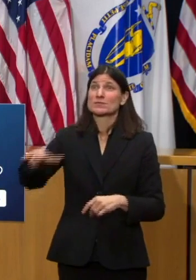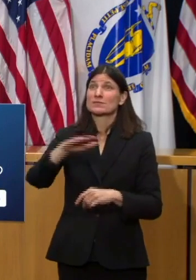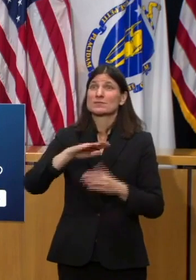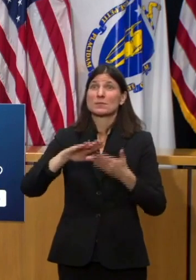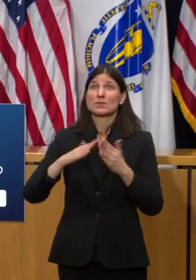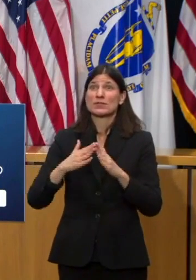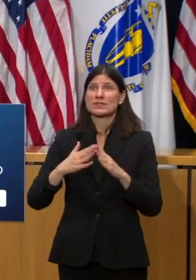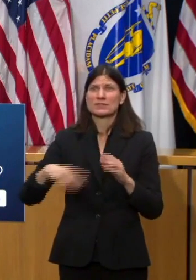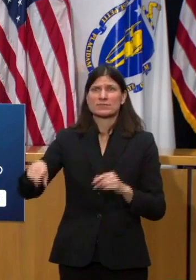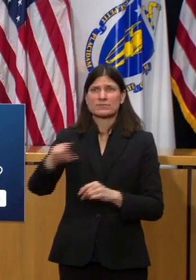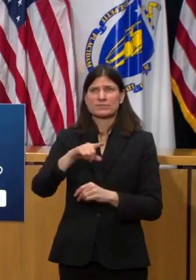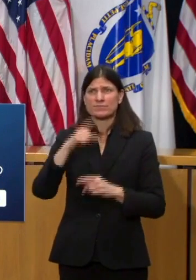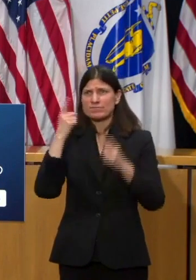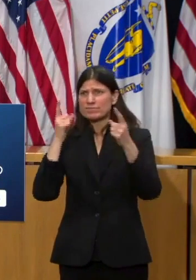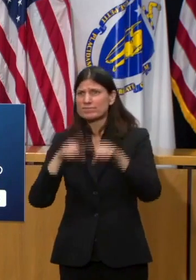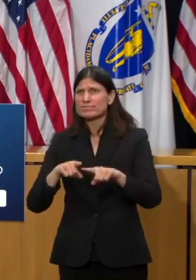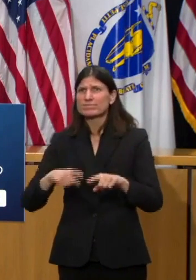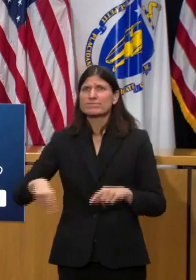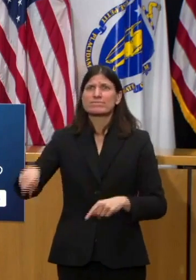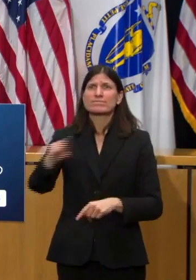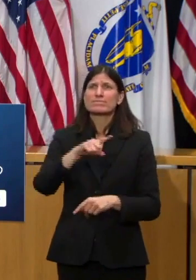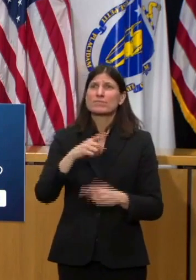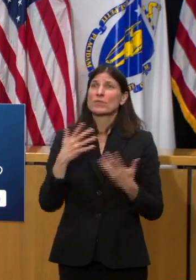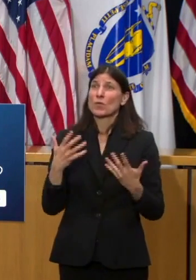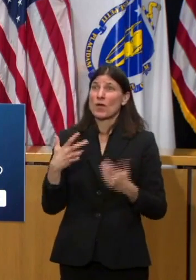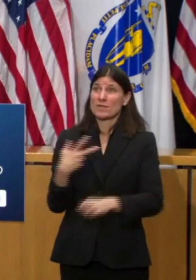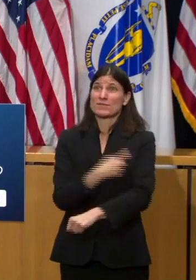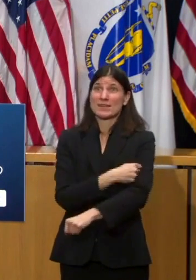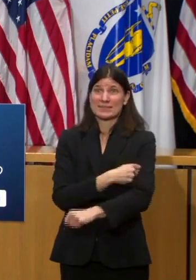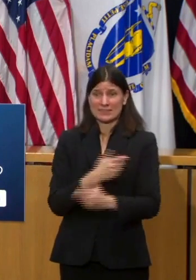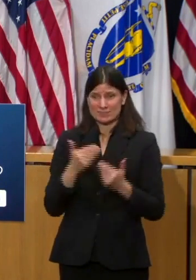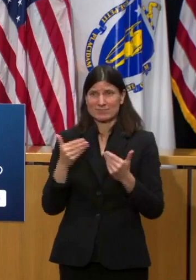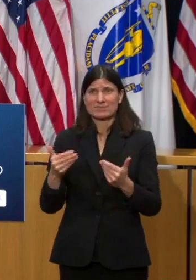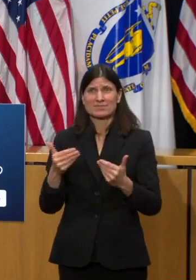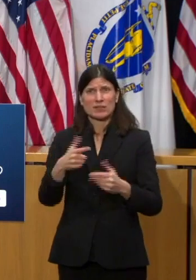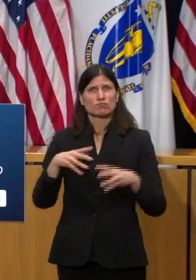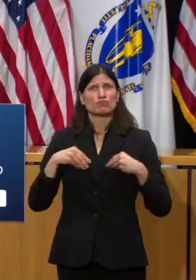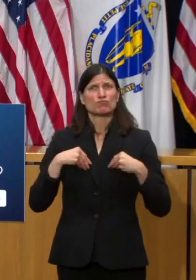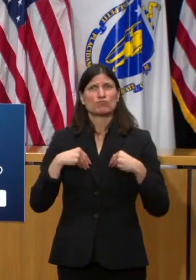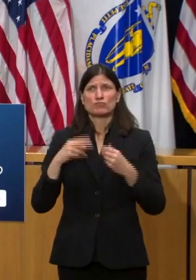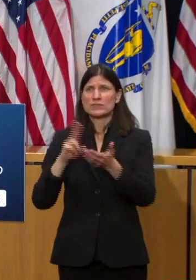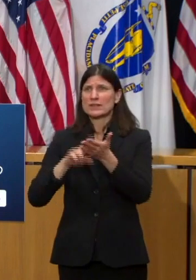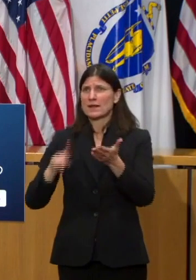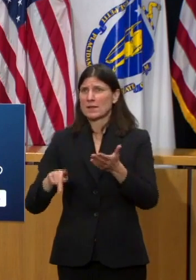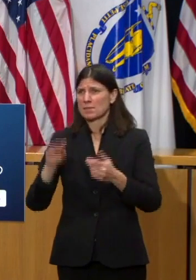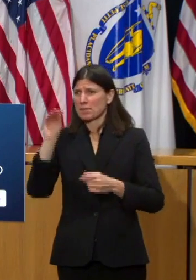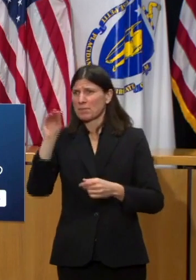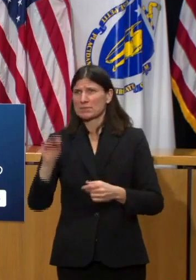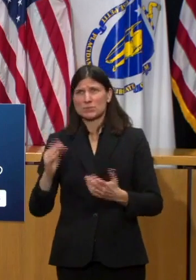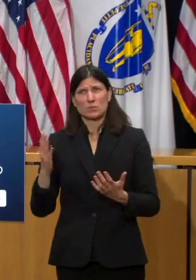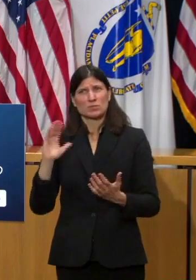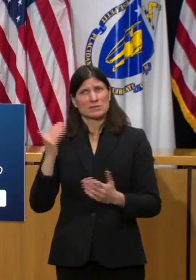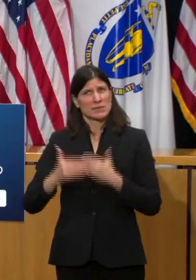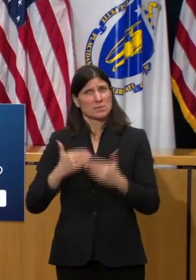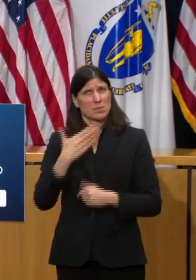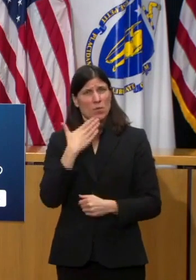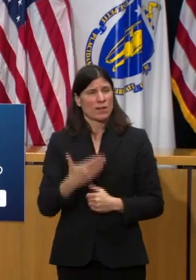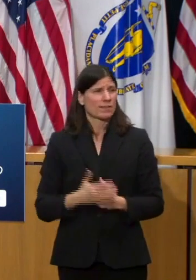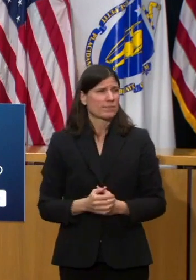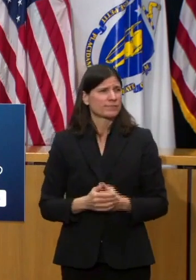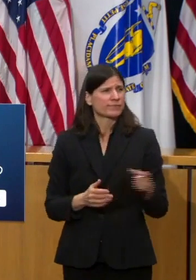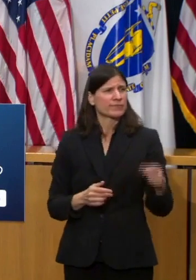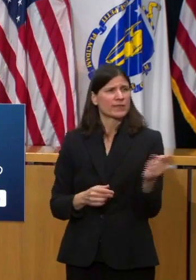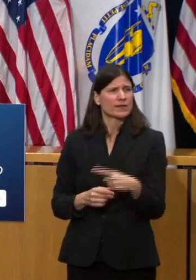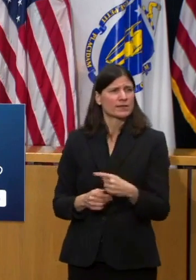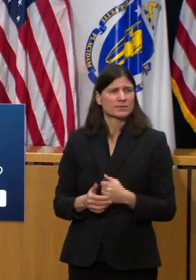vaccinated, which is good. Are we doing enough to address vaccine inequity? There's a group